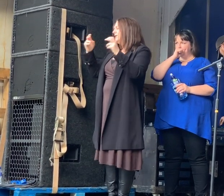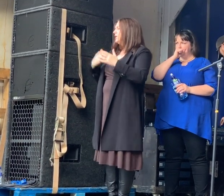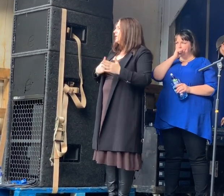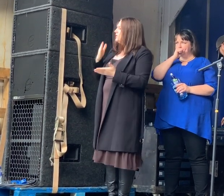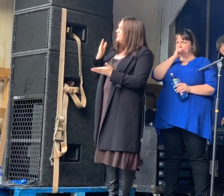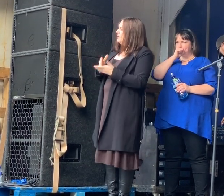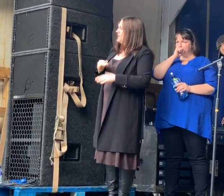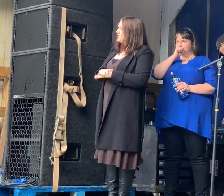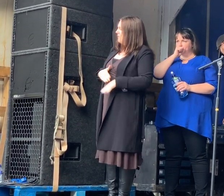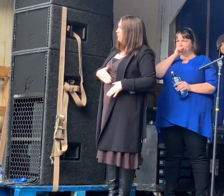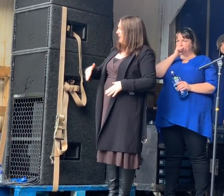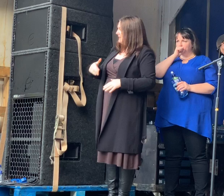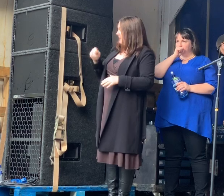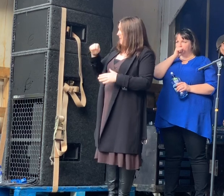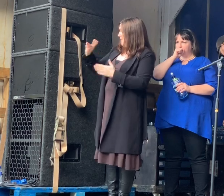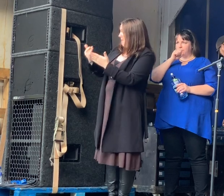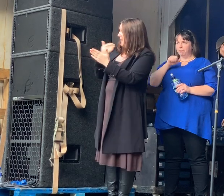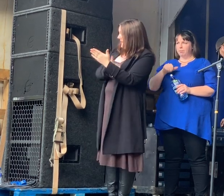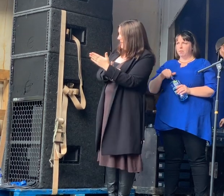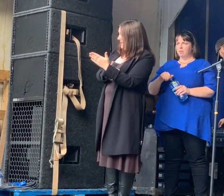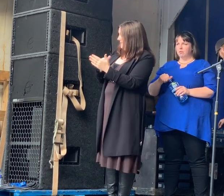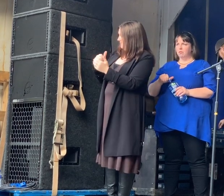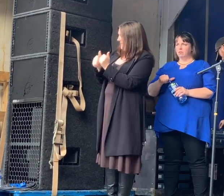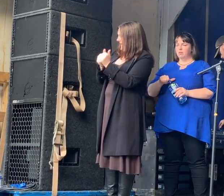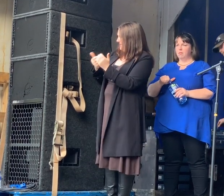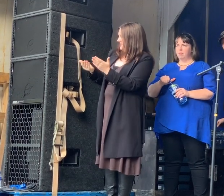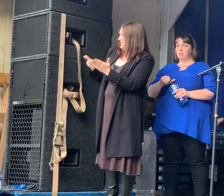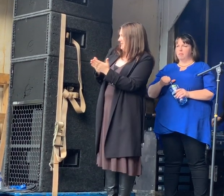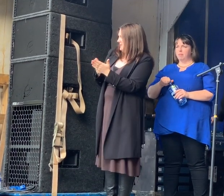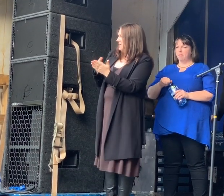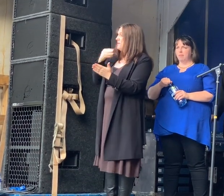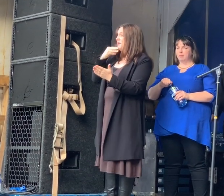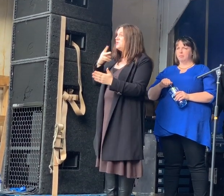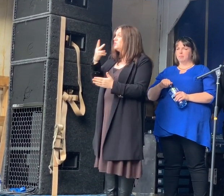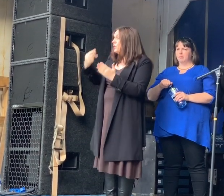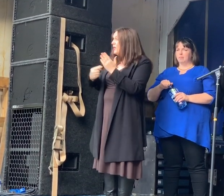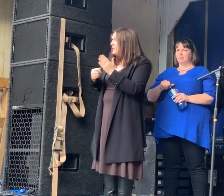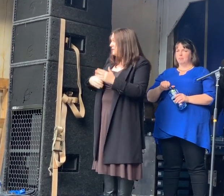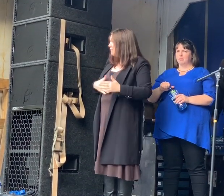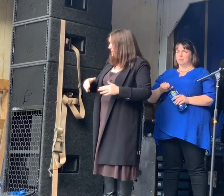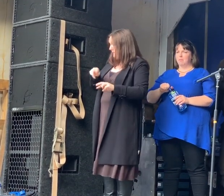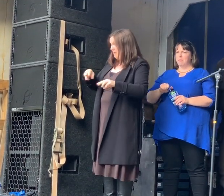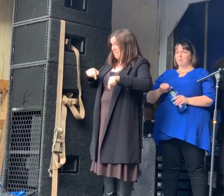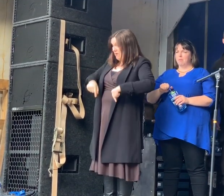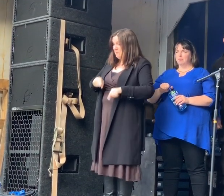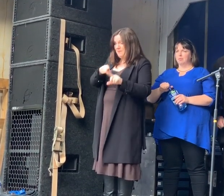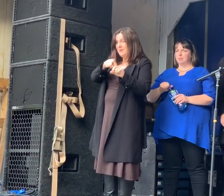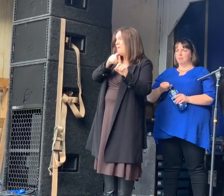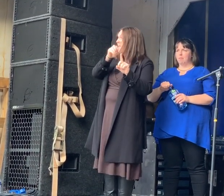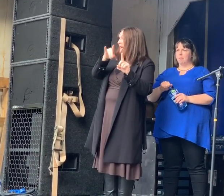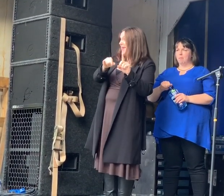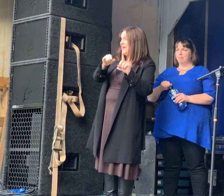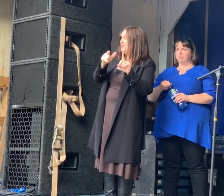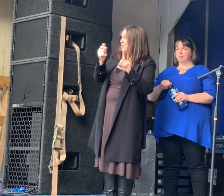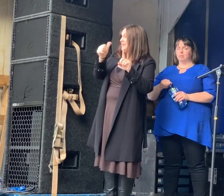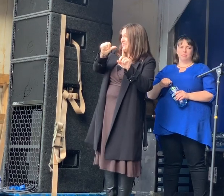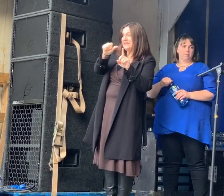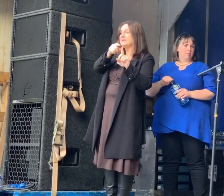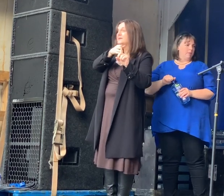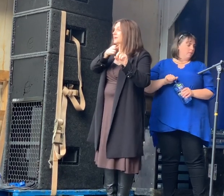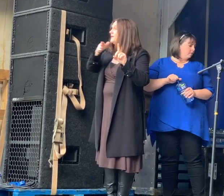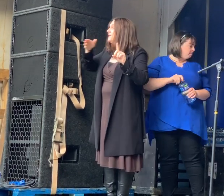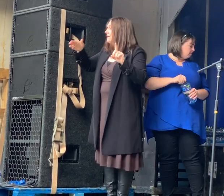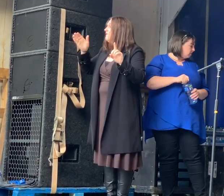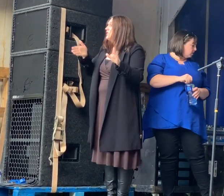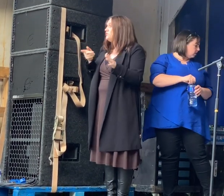be enacted. That means approximately 2,000 pregnant people from May 26th will have travelled or ordered